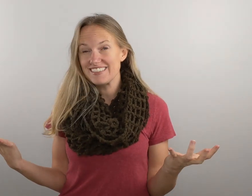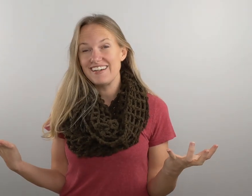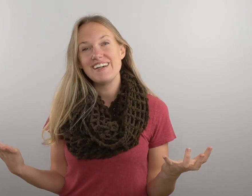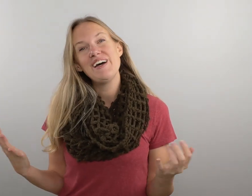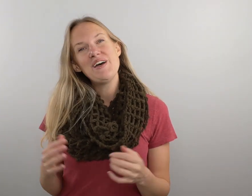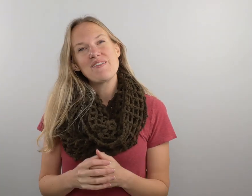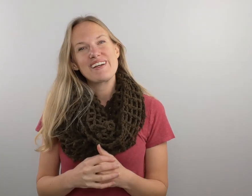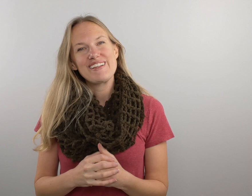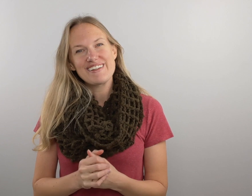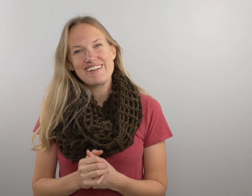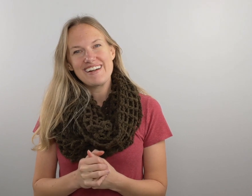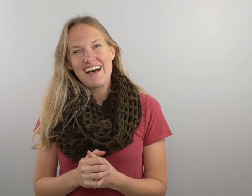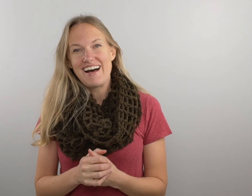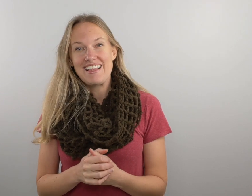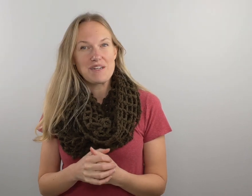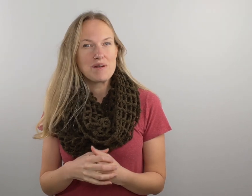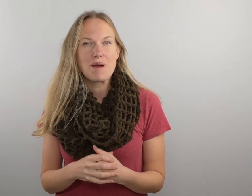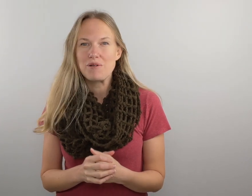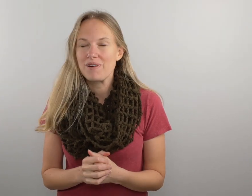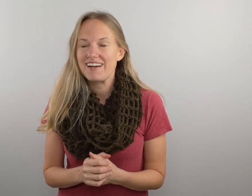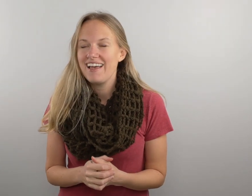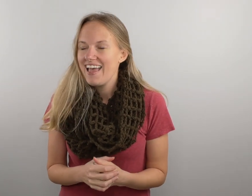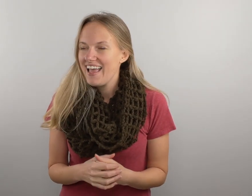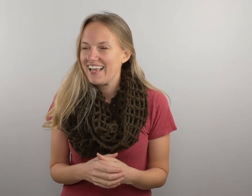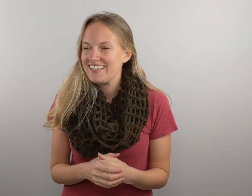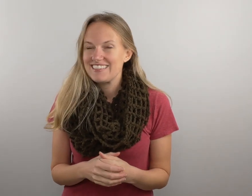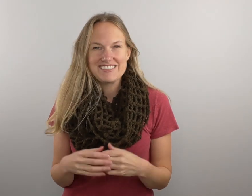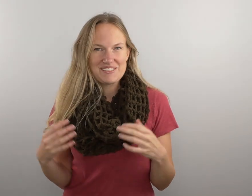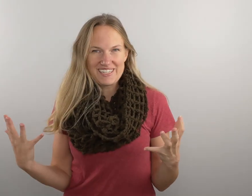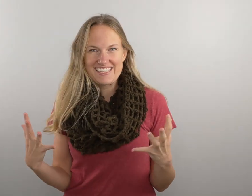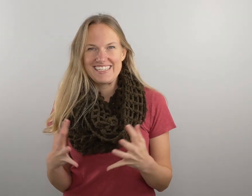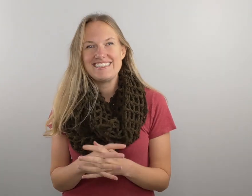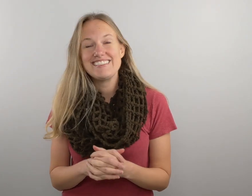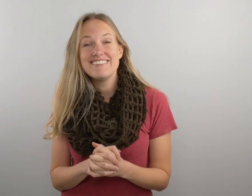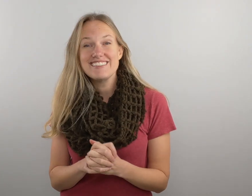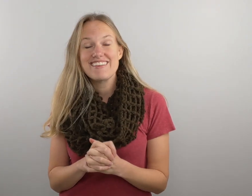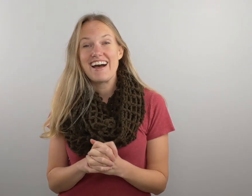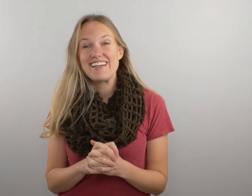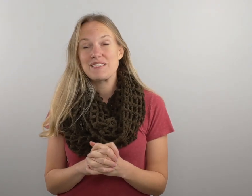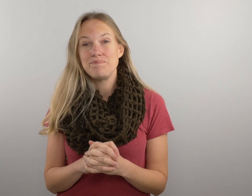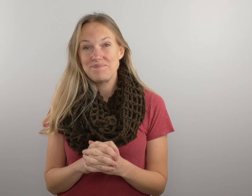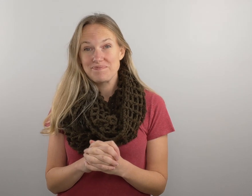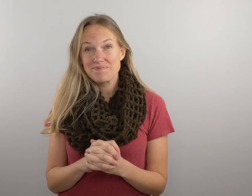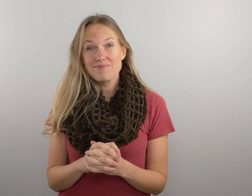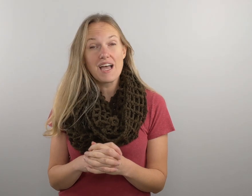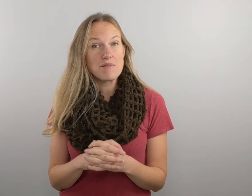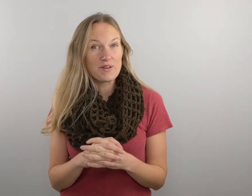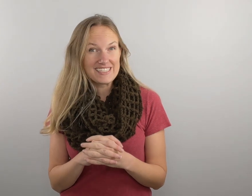song. We're gonna learn a little bit of memory work, and I'm just really excited to do this with you guys. Before I get